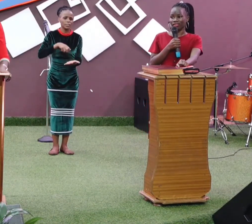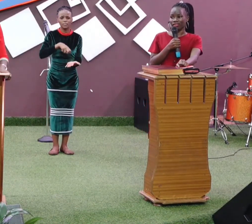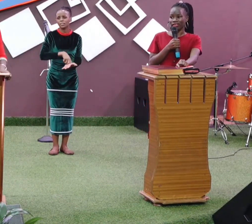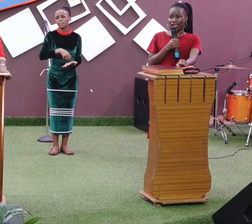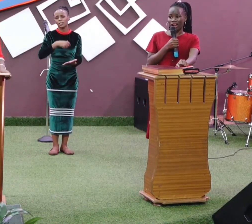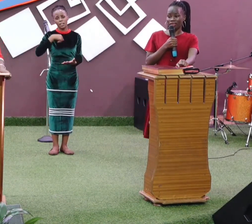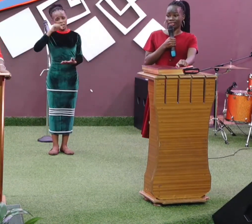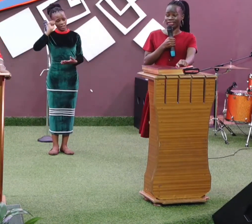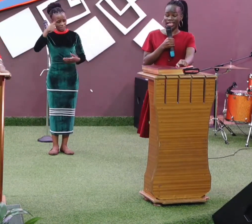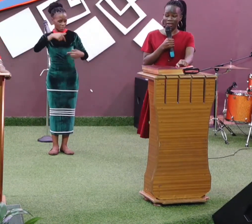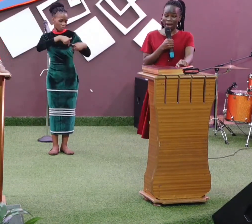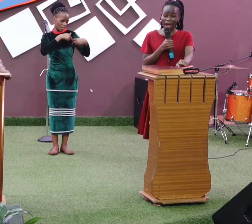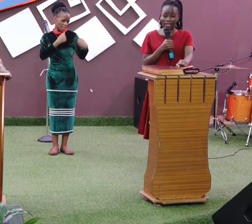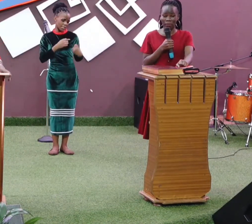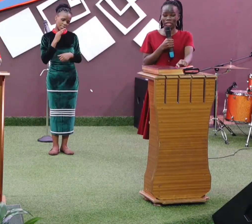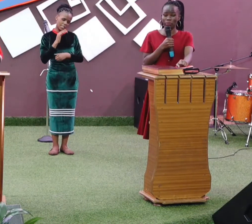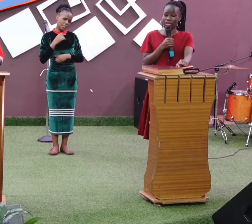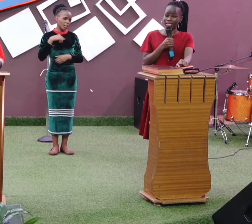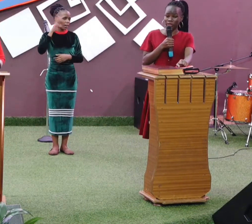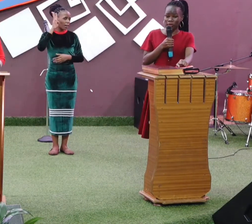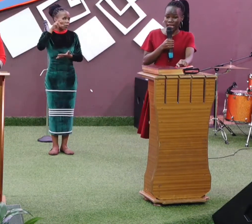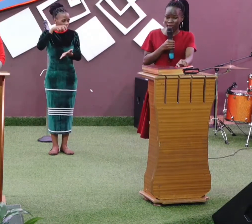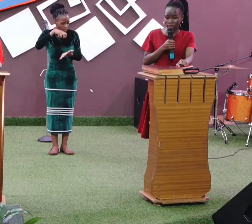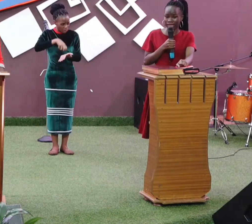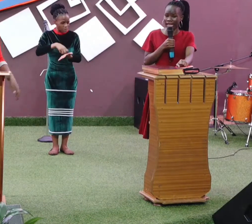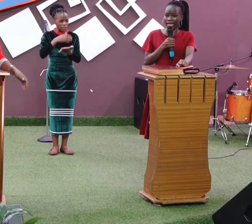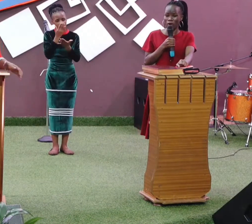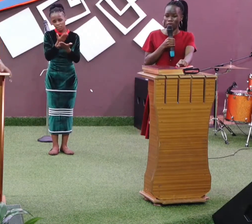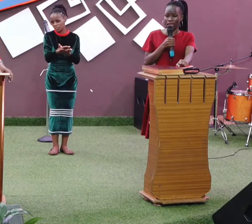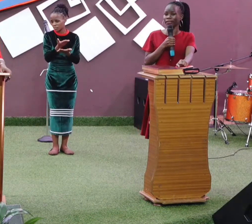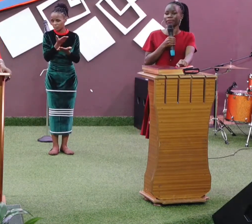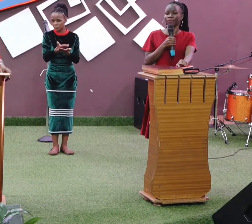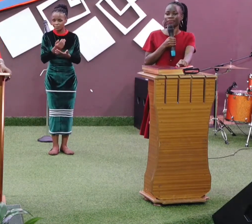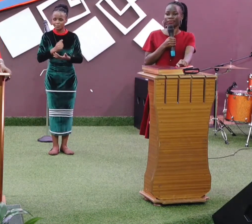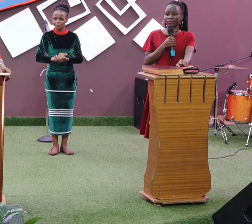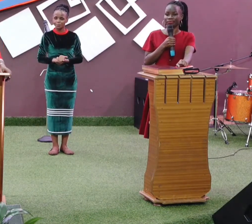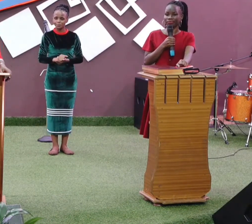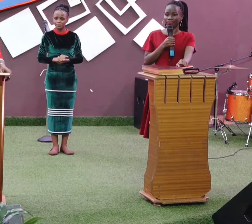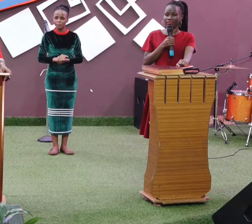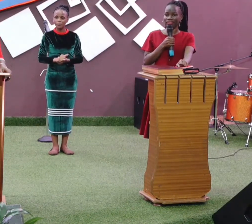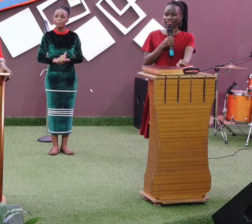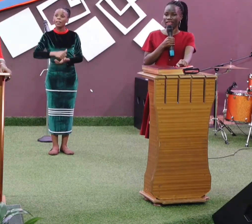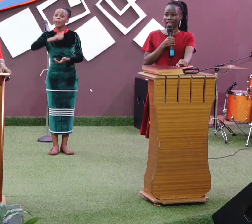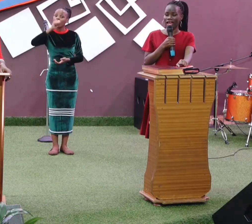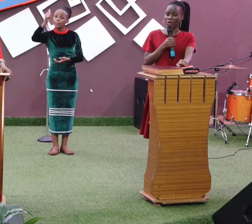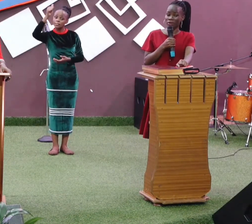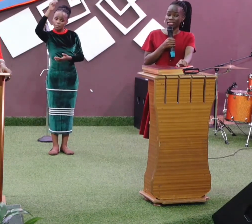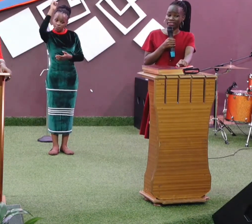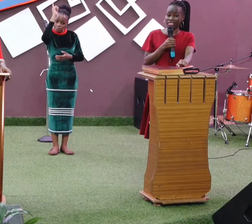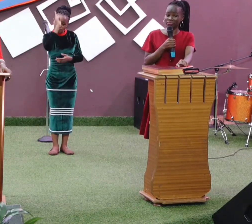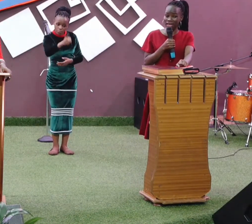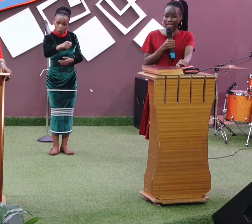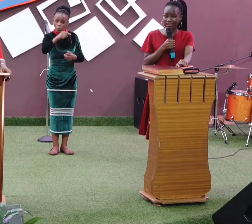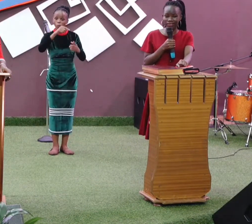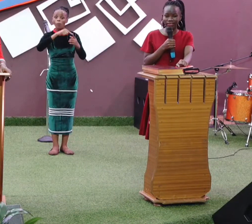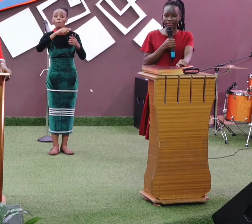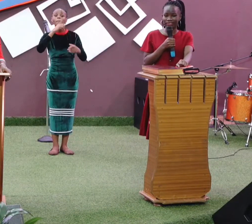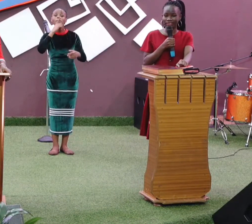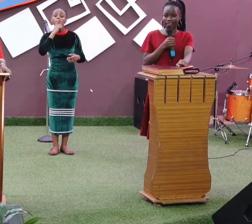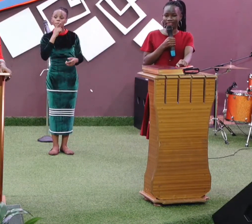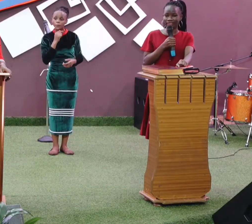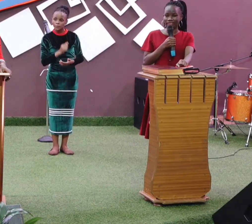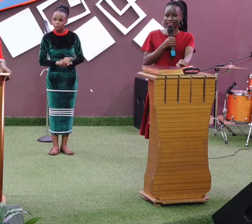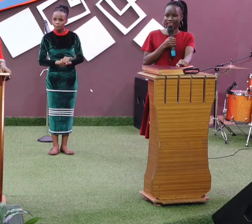nja bega irira. I was saying in my heart, I'm going to beseech to them so that they allow me. Natuka kubasajja. I reached these men.